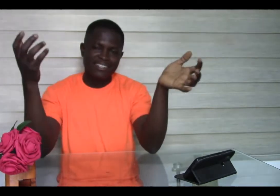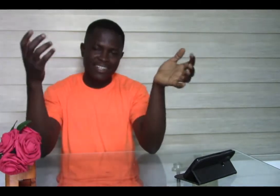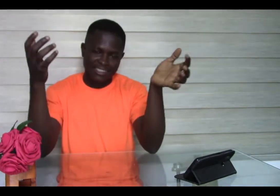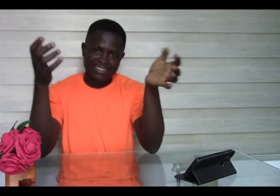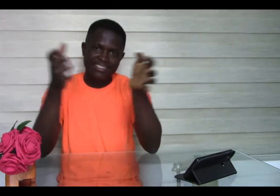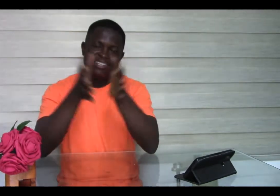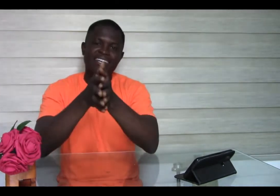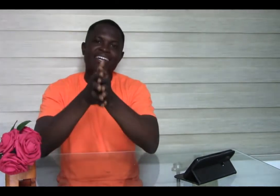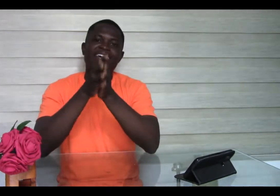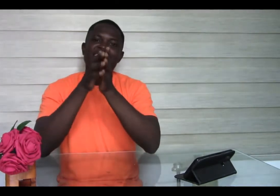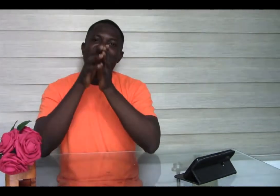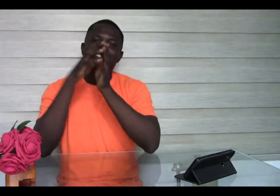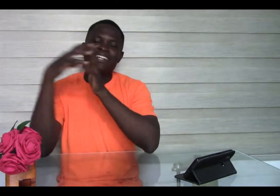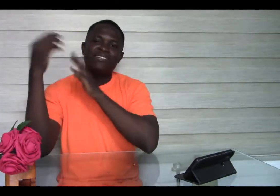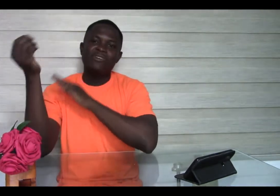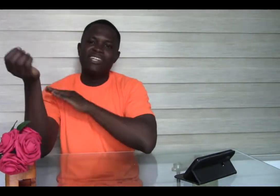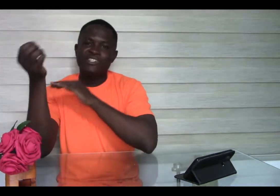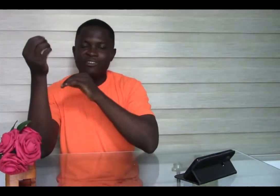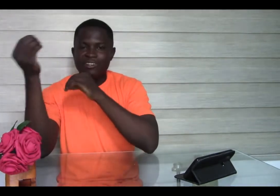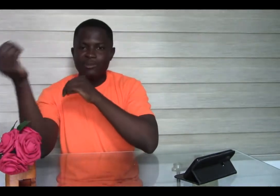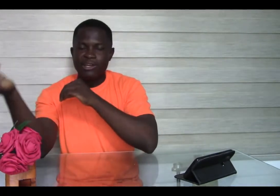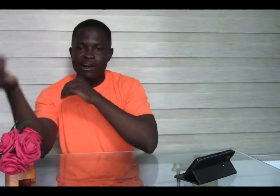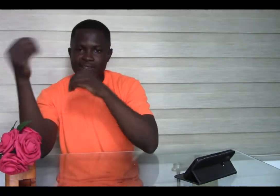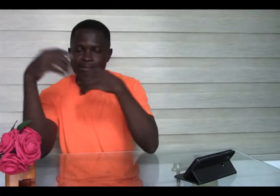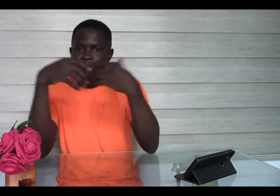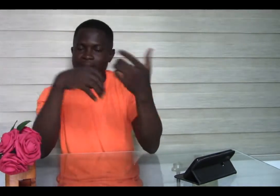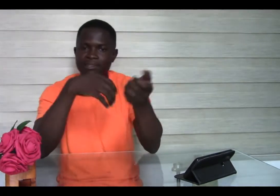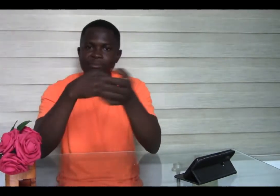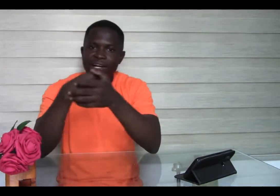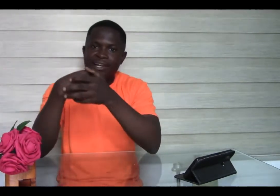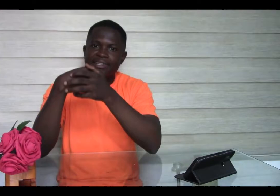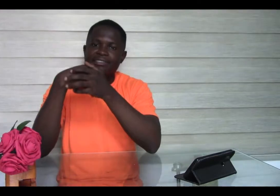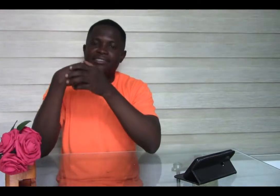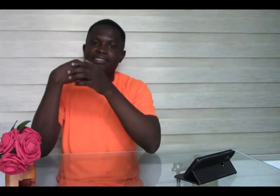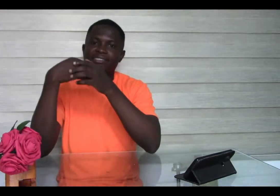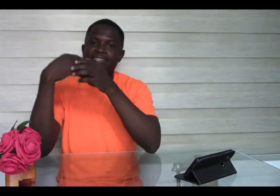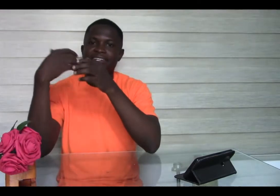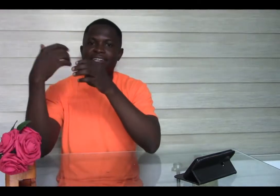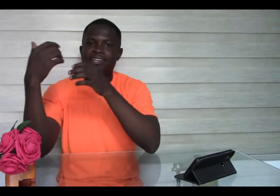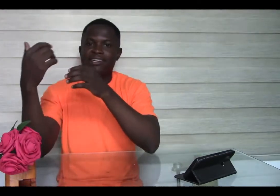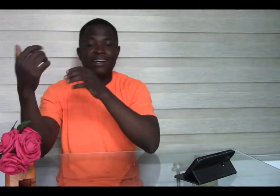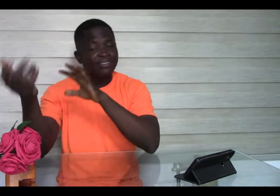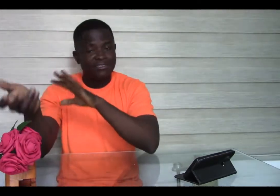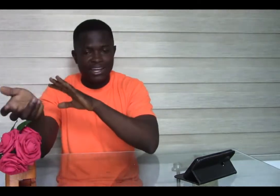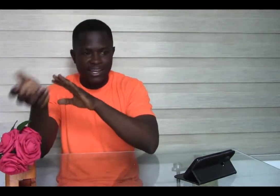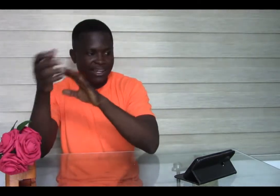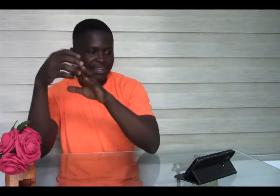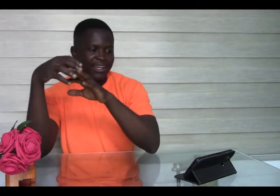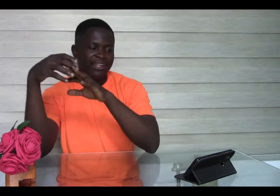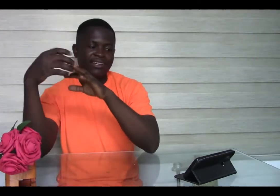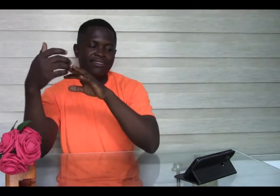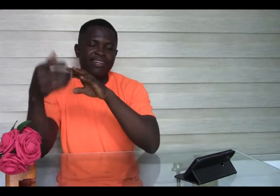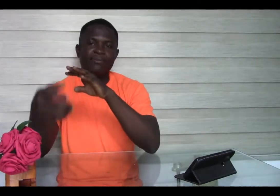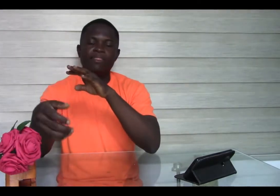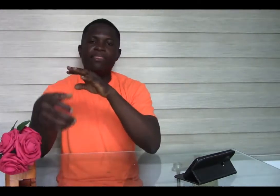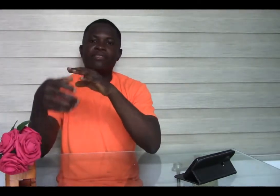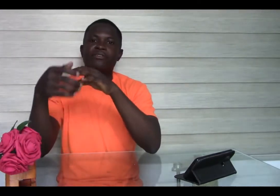that she doesn't want her children to be out. Somebody might cut off their head and kill them.